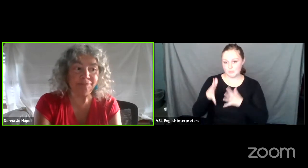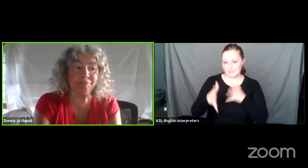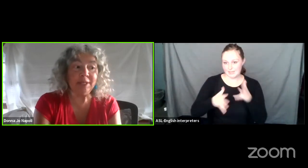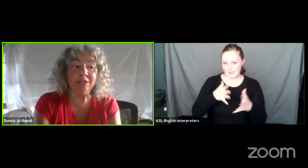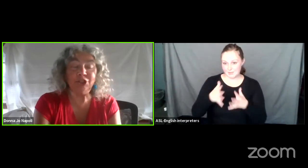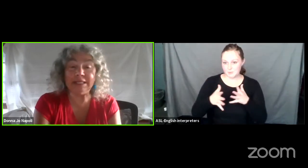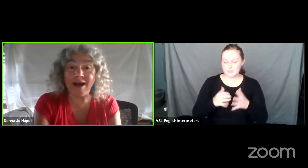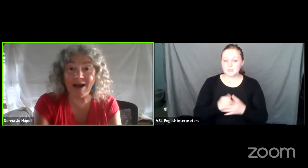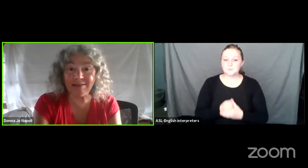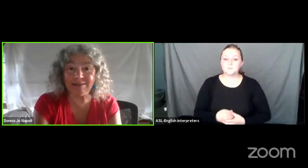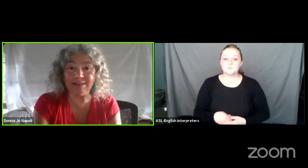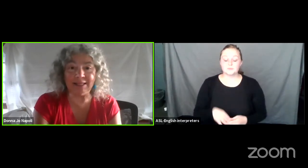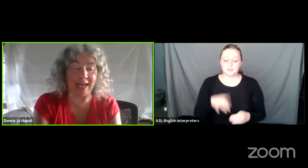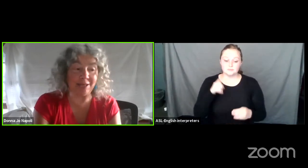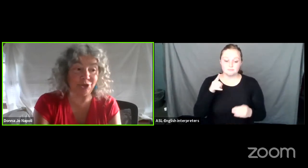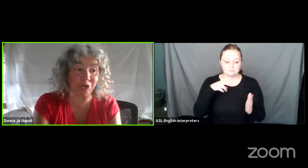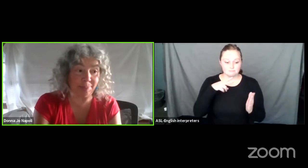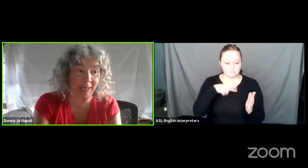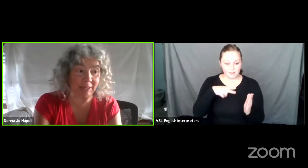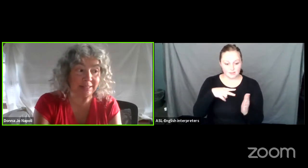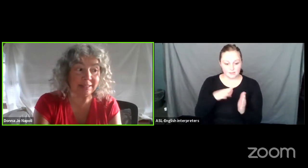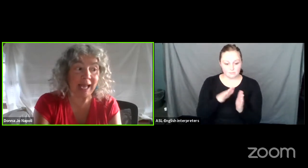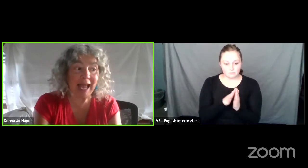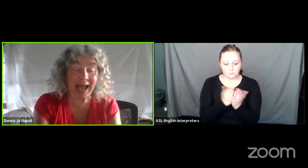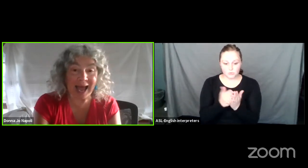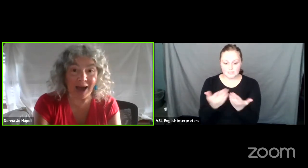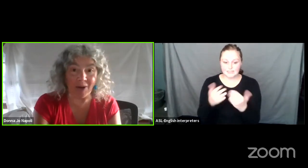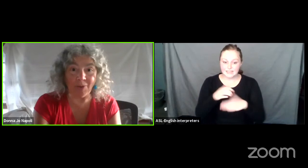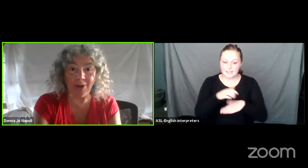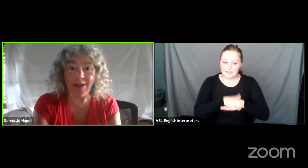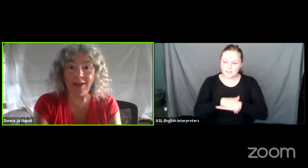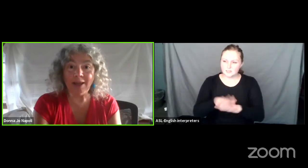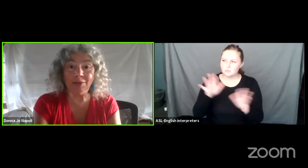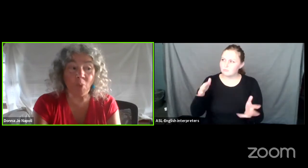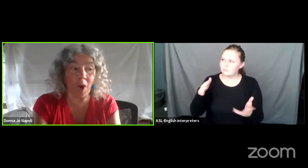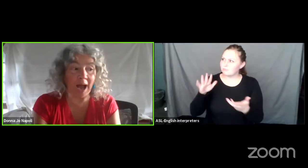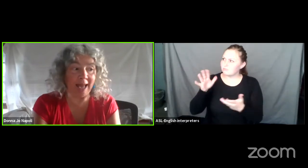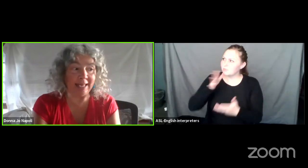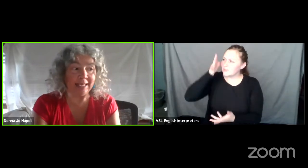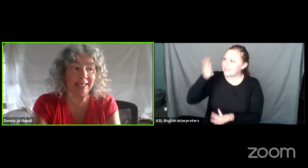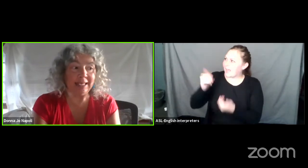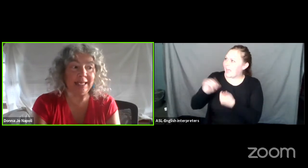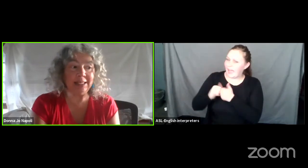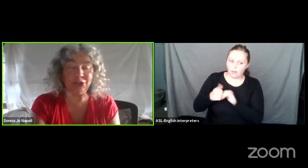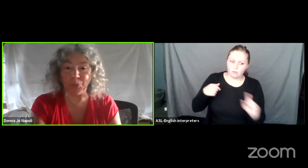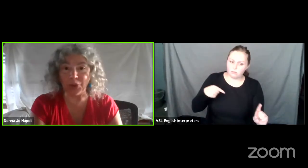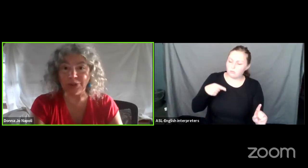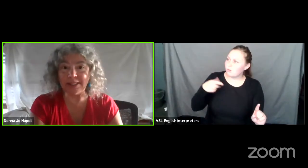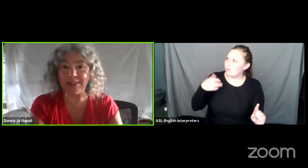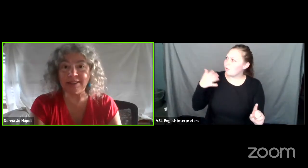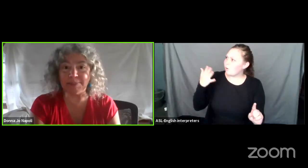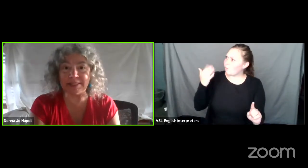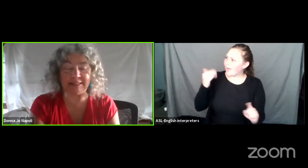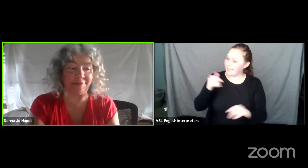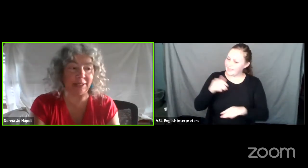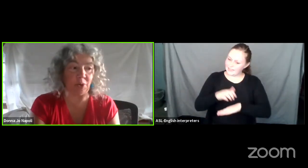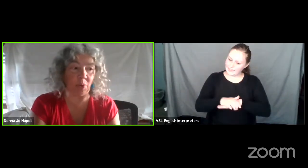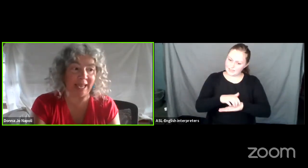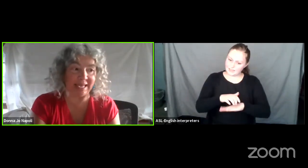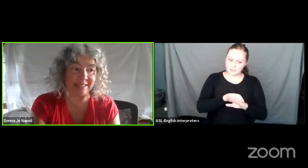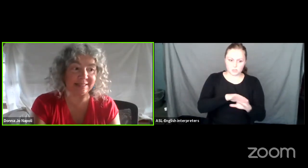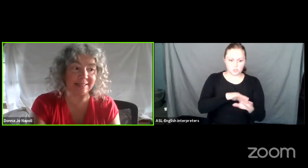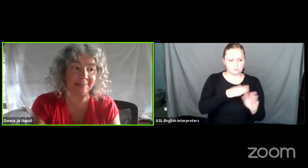English. She constantly asked her parents how and why English worked in